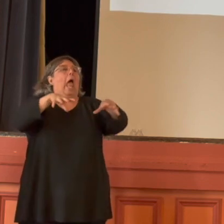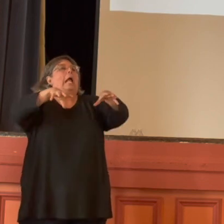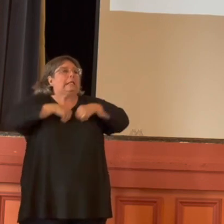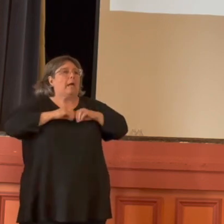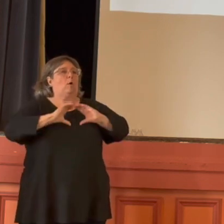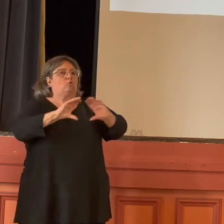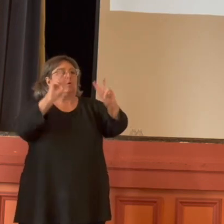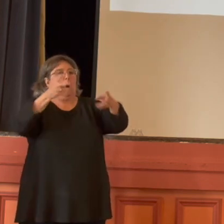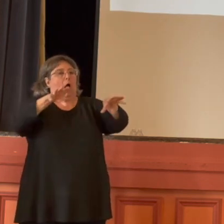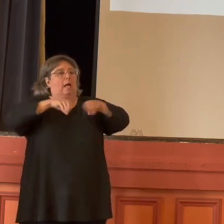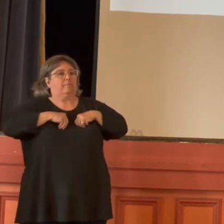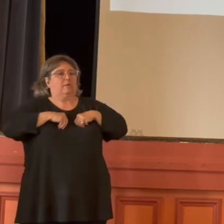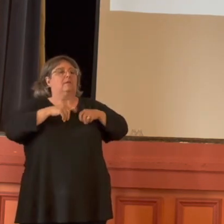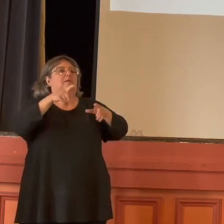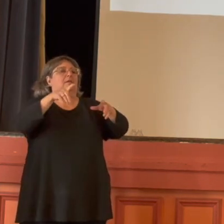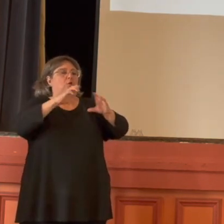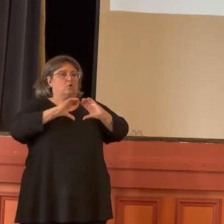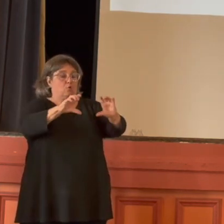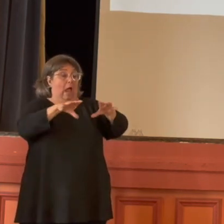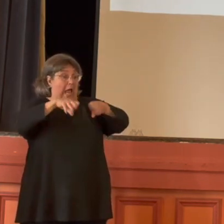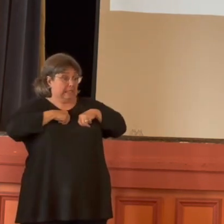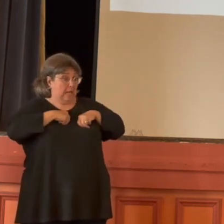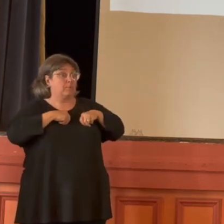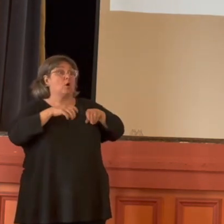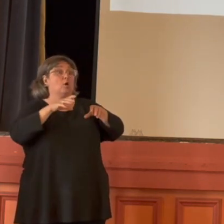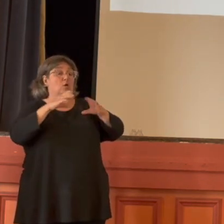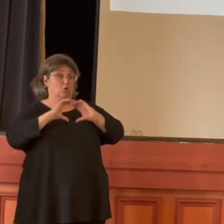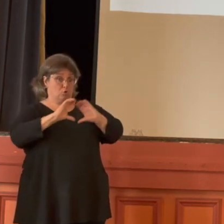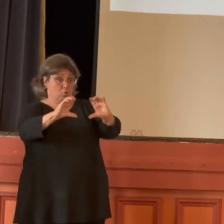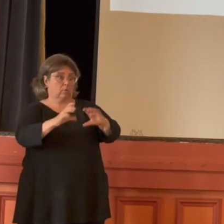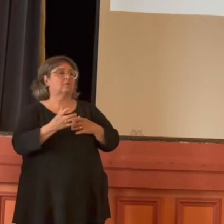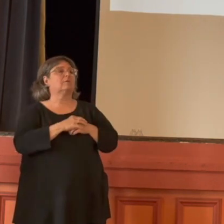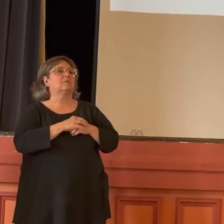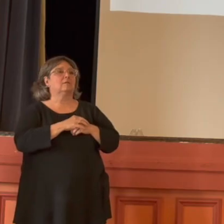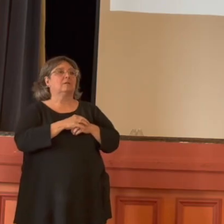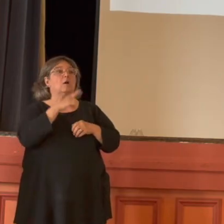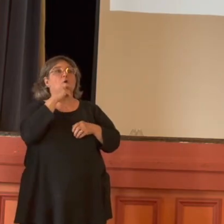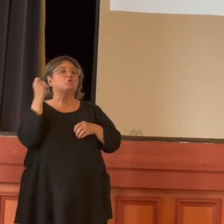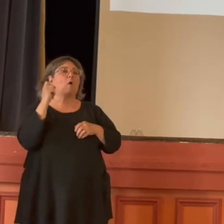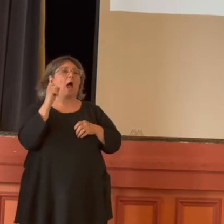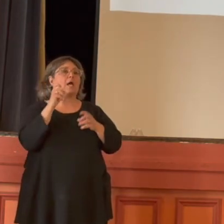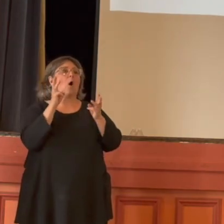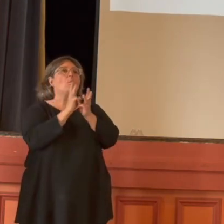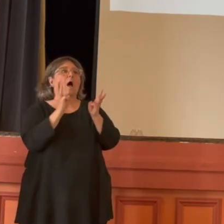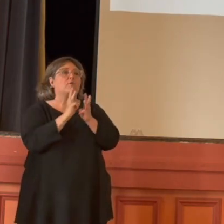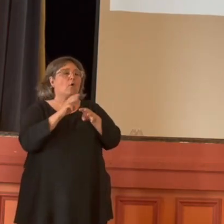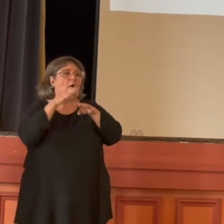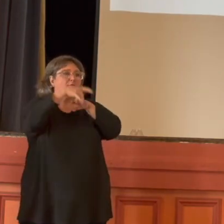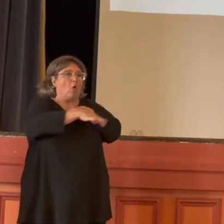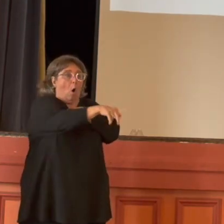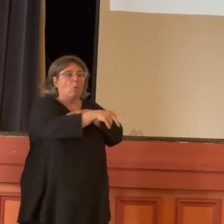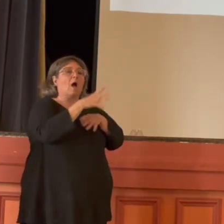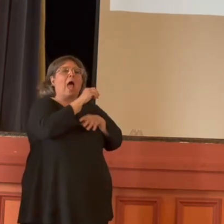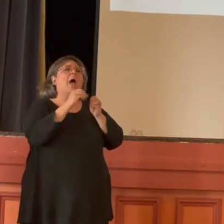their job is to intercept the existing sewers and take the dry weather flow to the treatment plant and